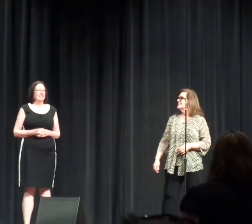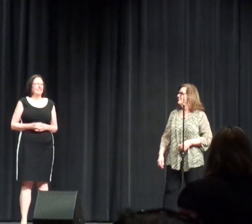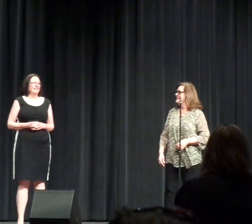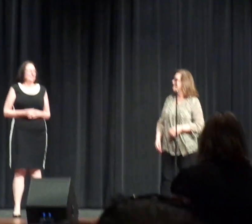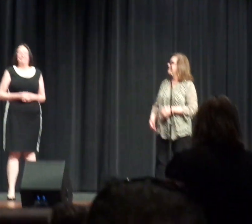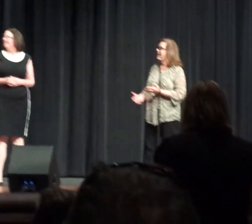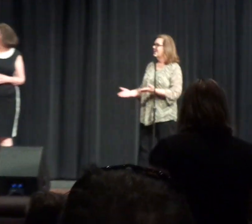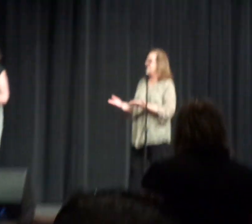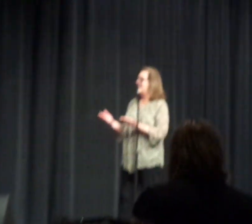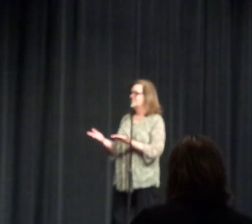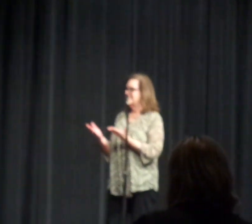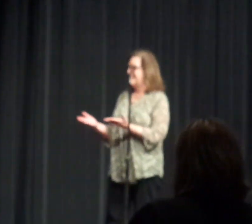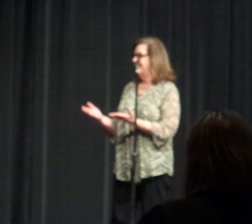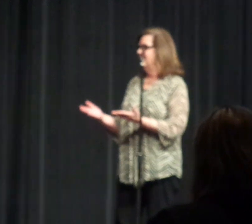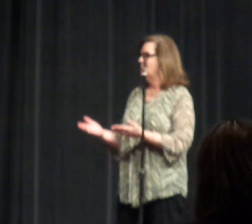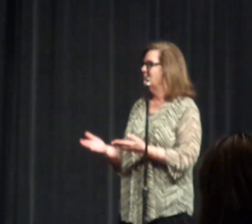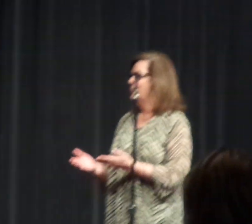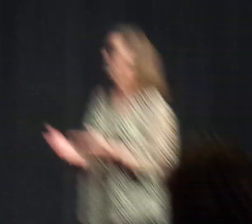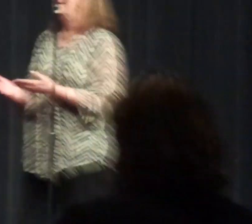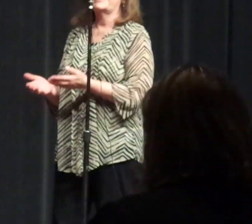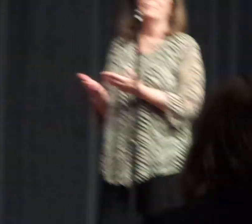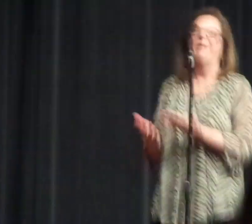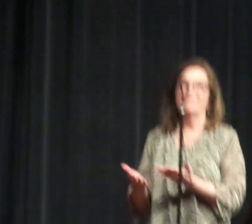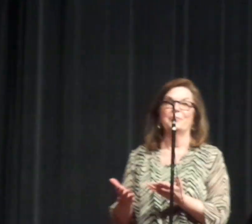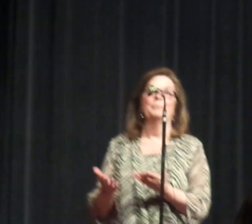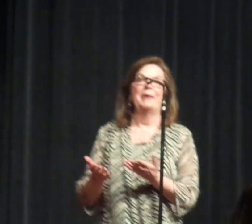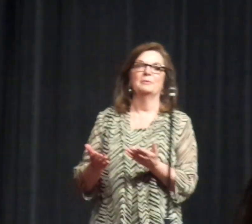Friends. That was another outstanding performance. How about another round?